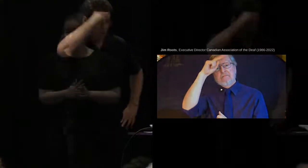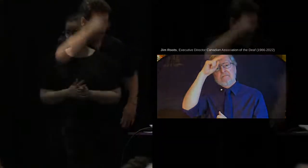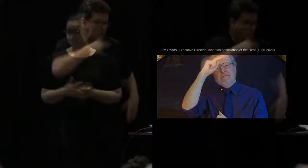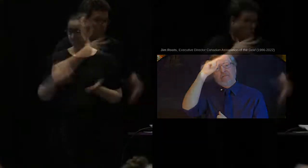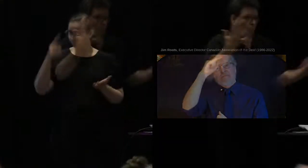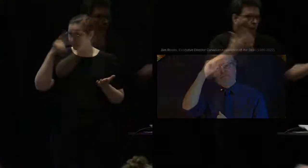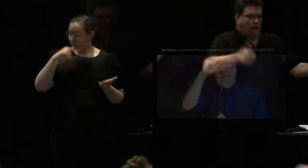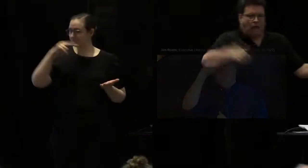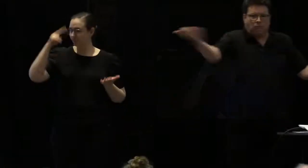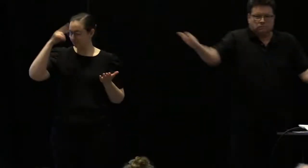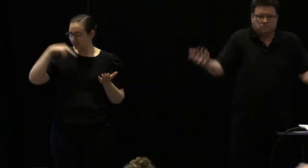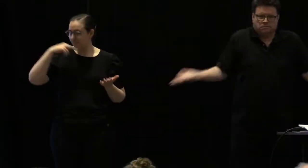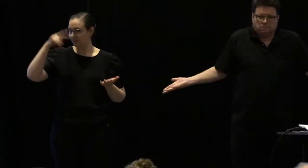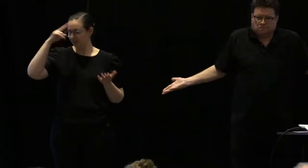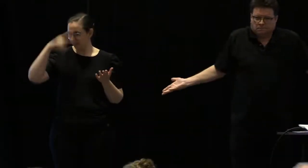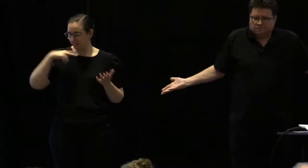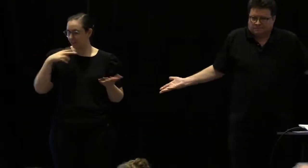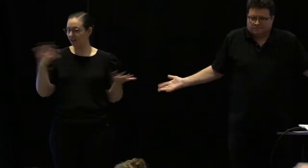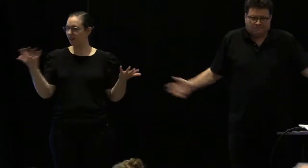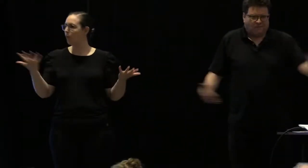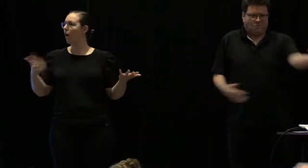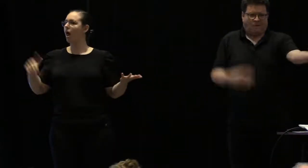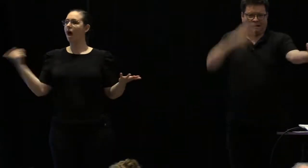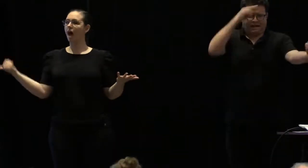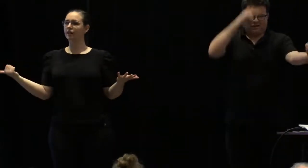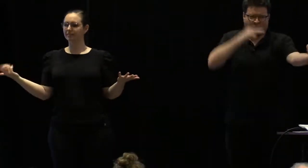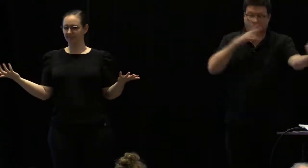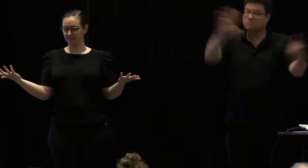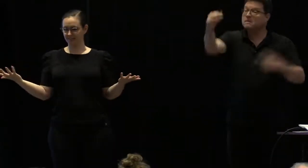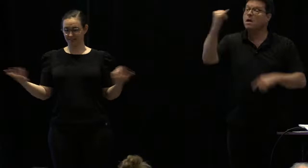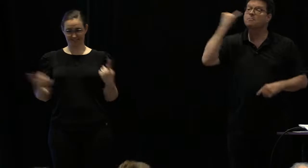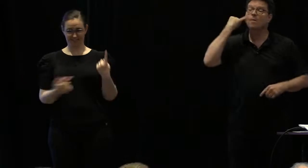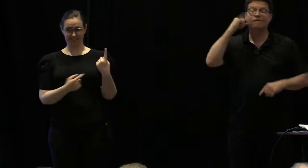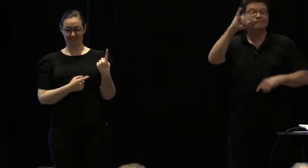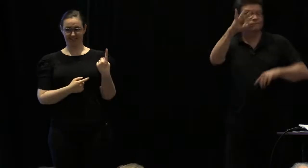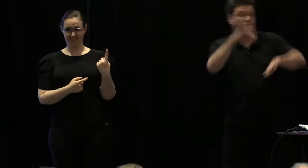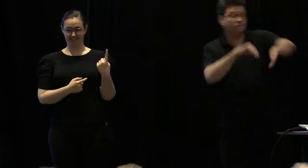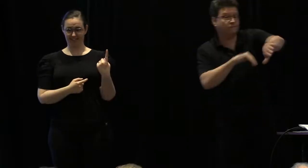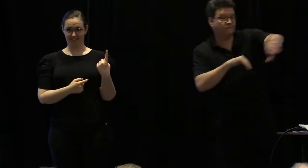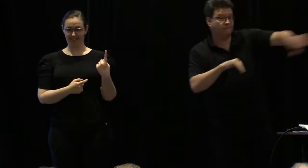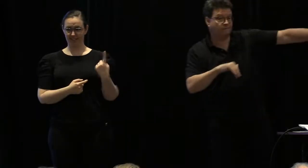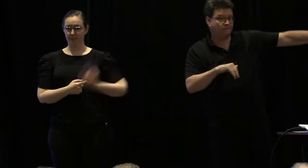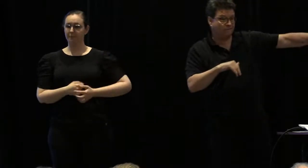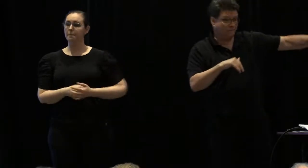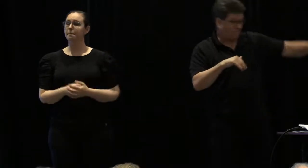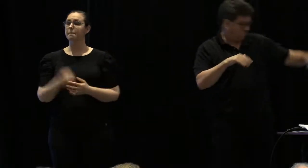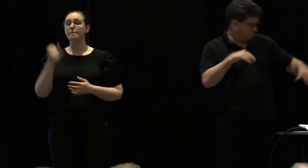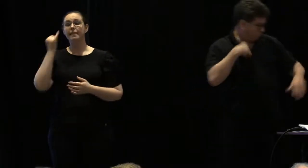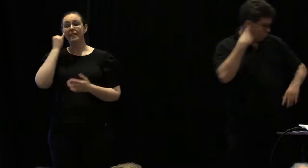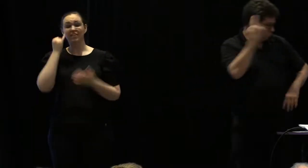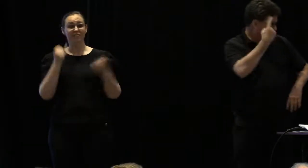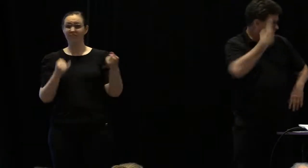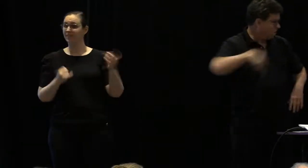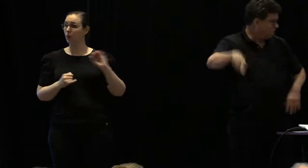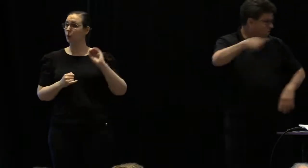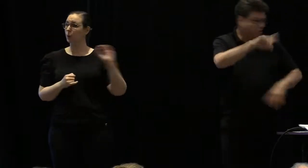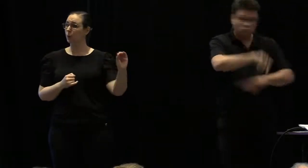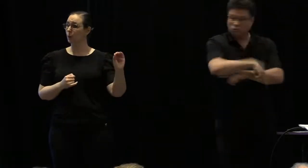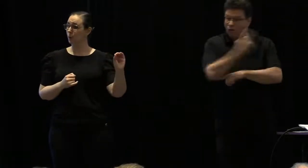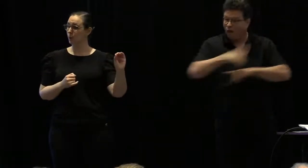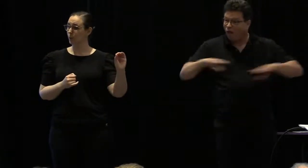So Henry did one thing, then the other. Who else is there? There's just Henry. Without